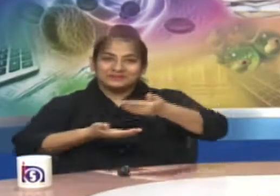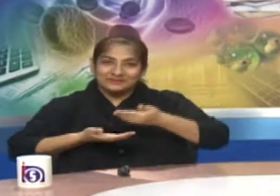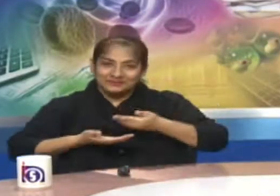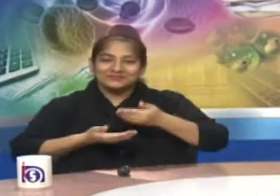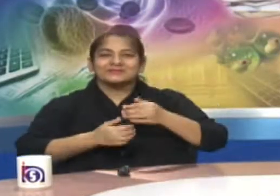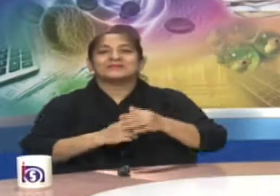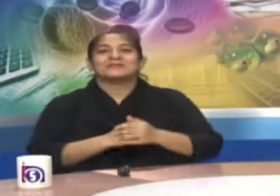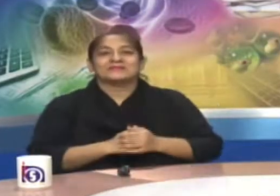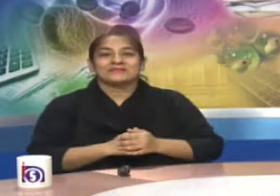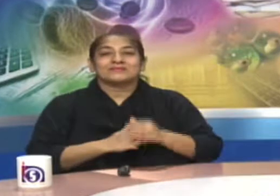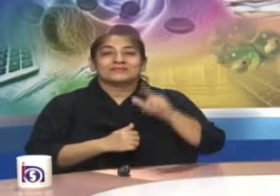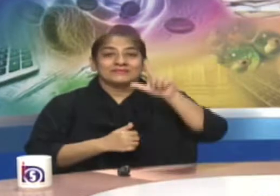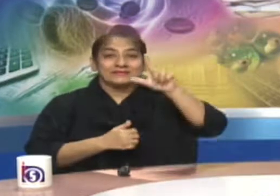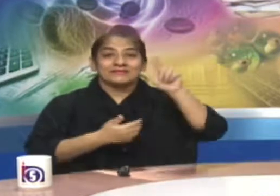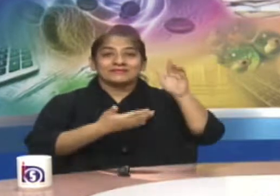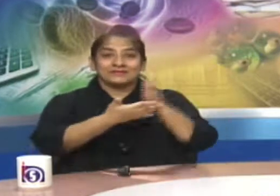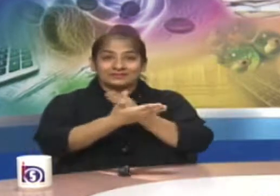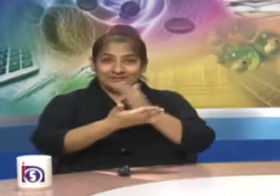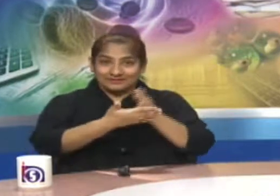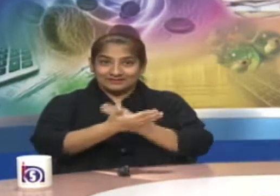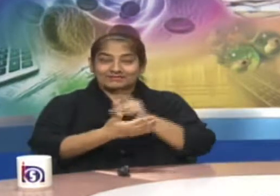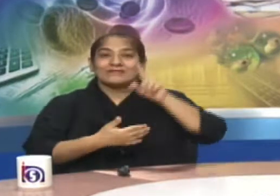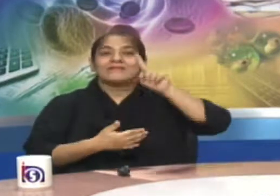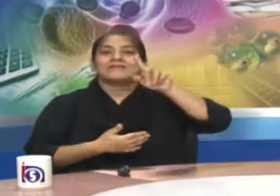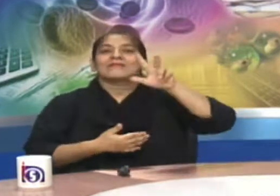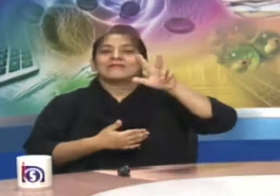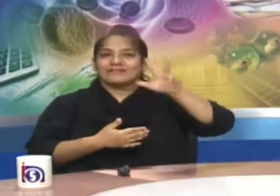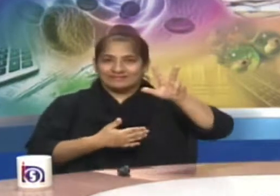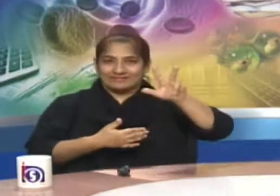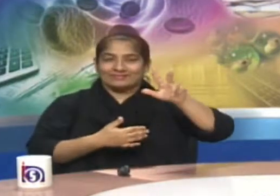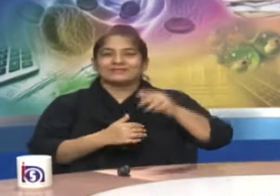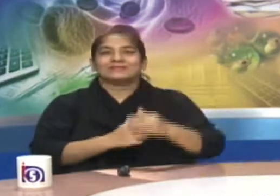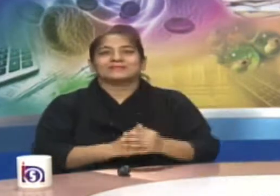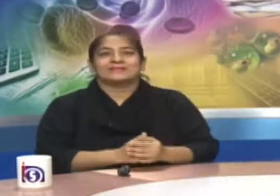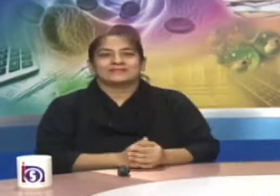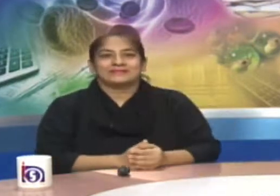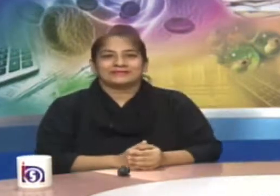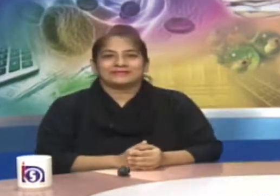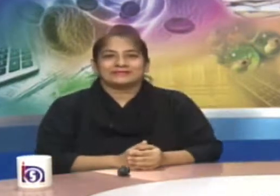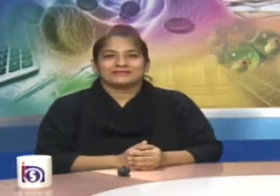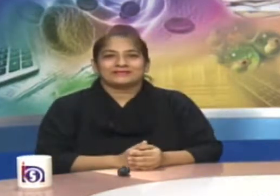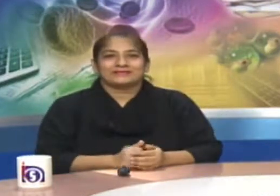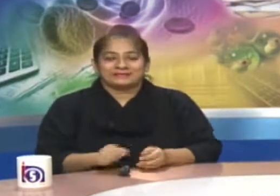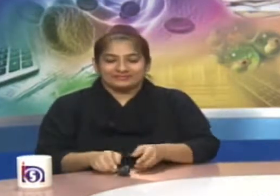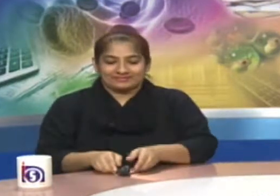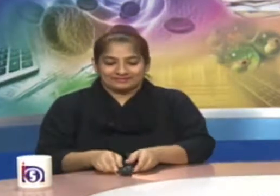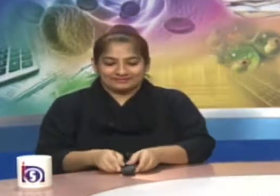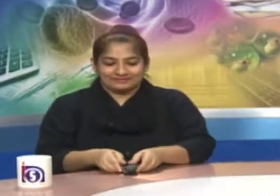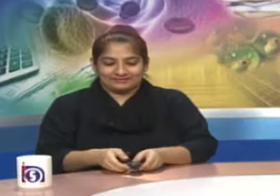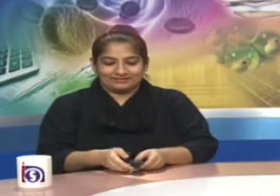Namaskar. Welcome you all. This is lesson number 18.